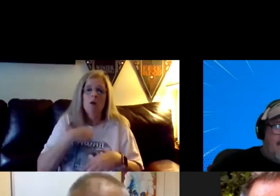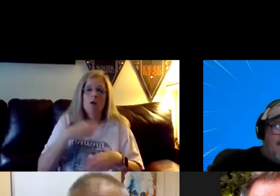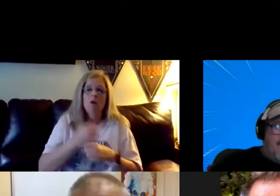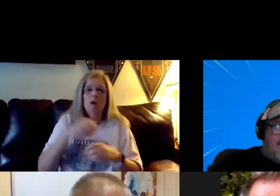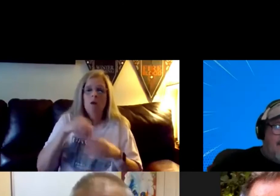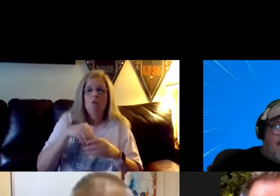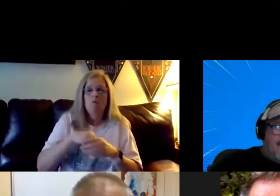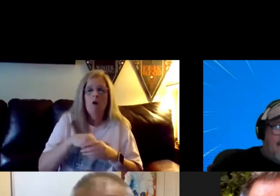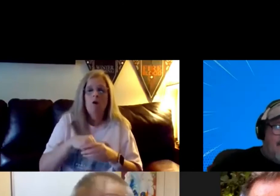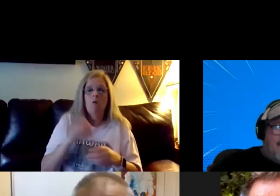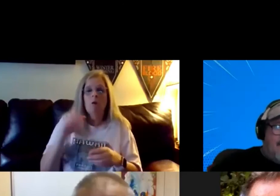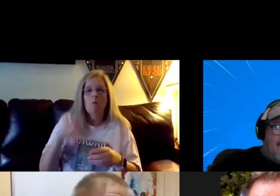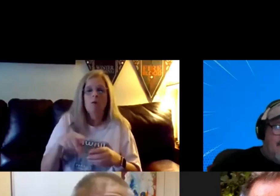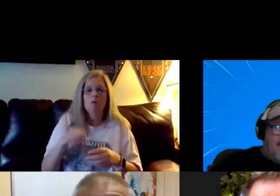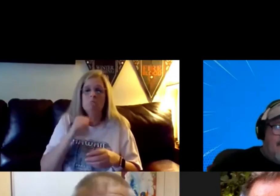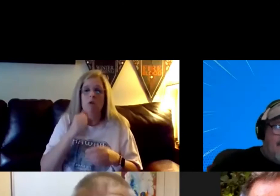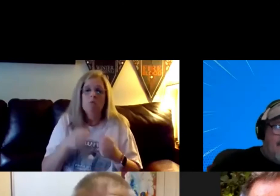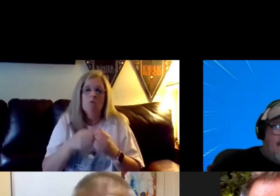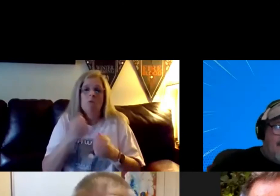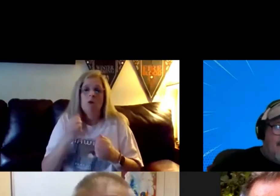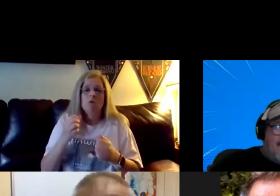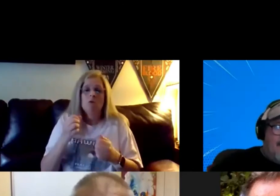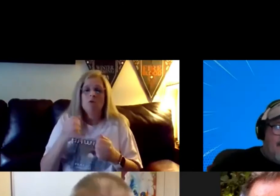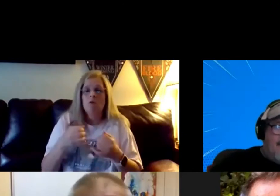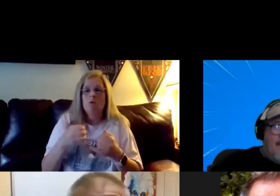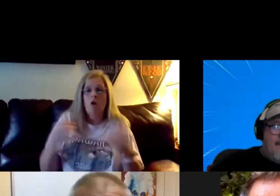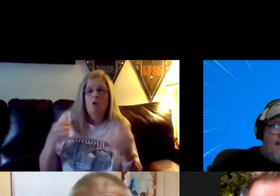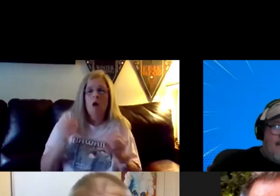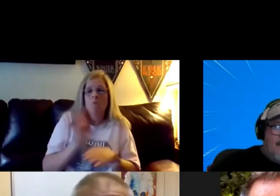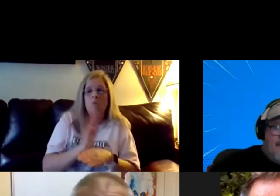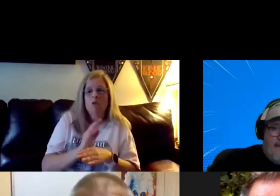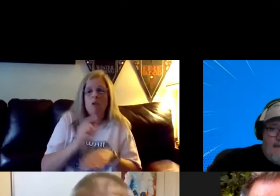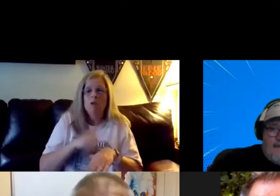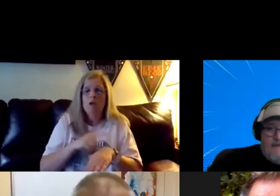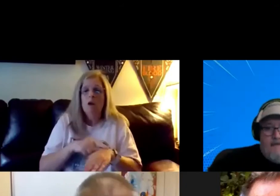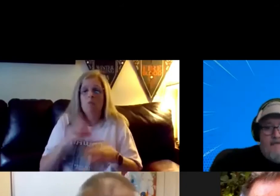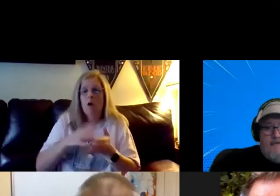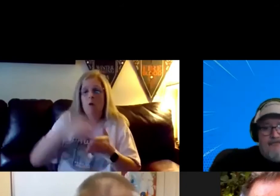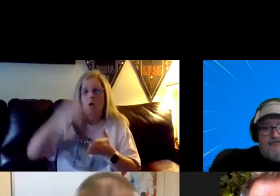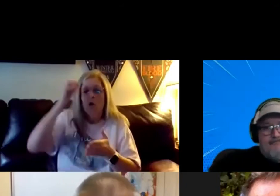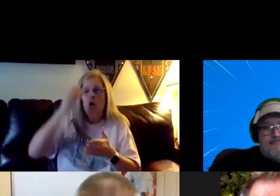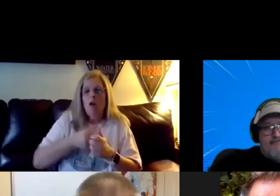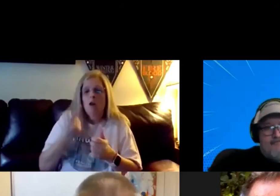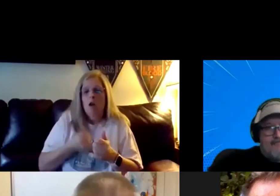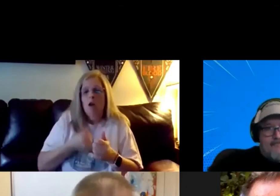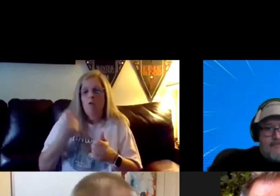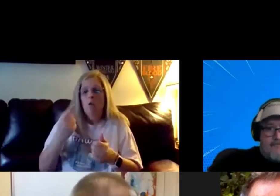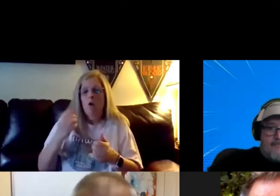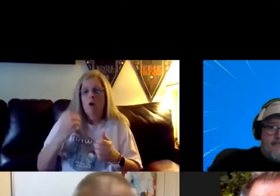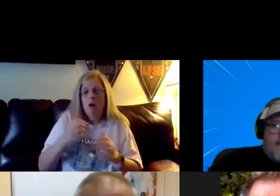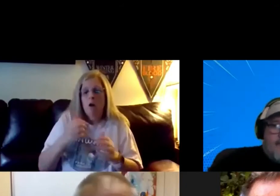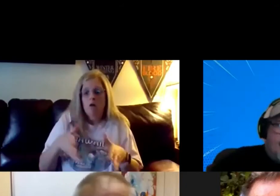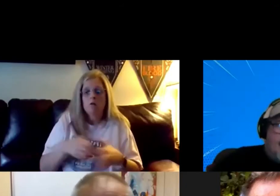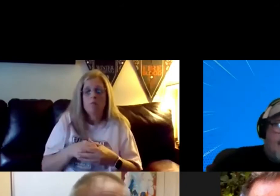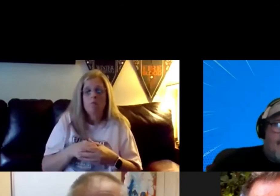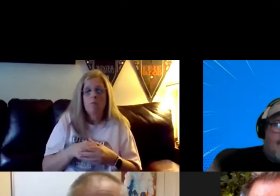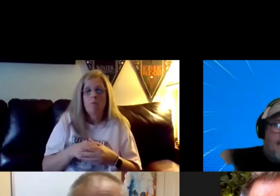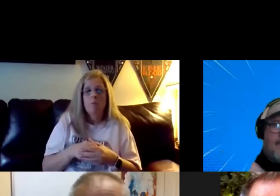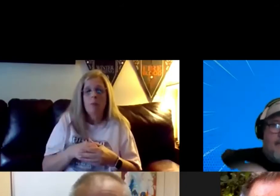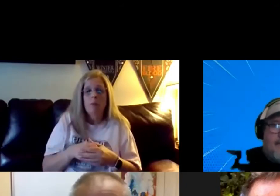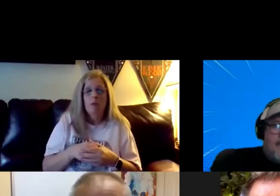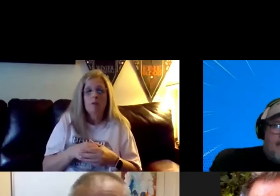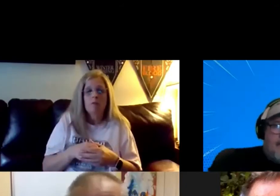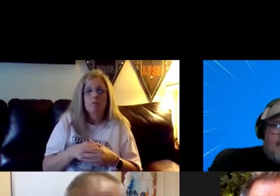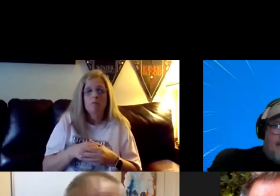didn't really know much about online businesses at the time. I was learning like everybody else. And, you know, what I really want to